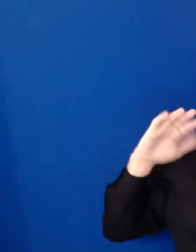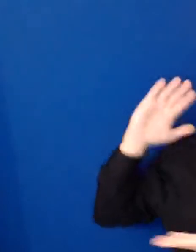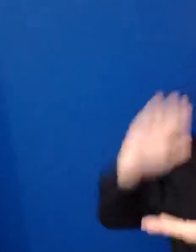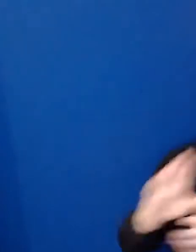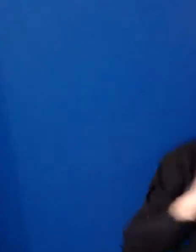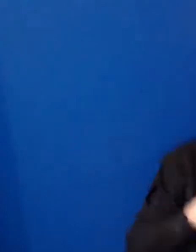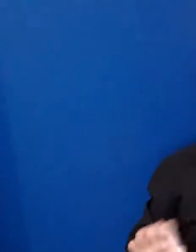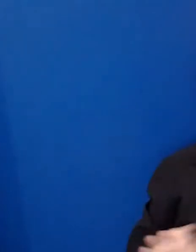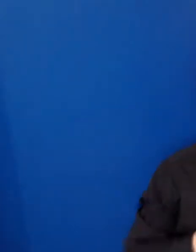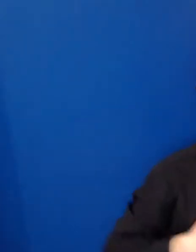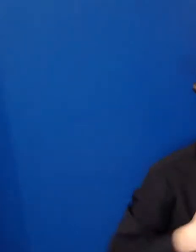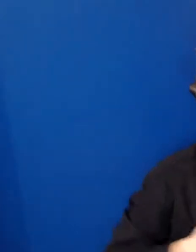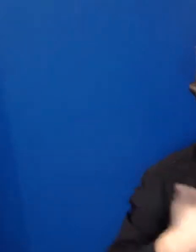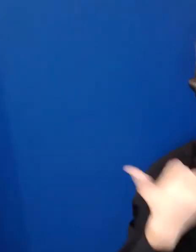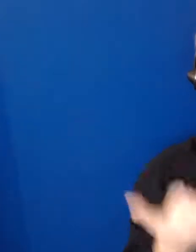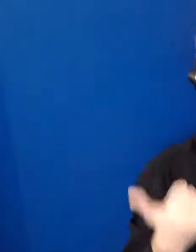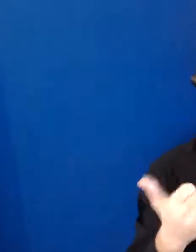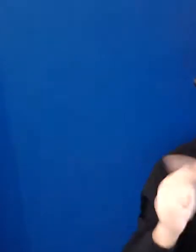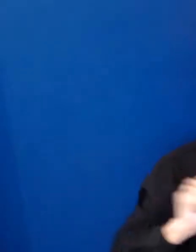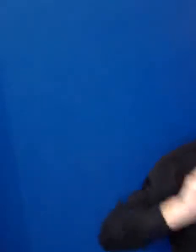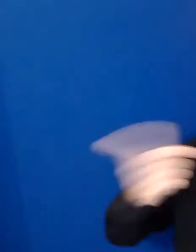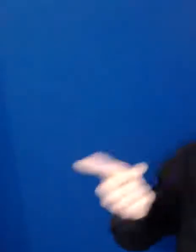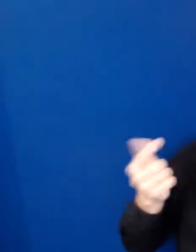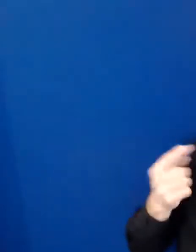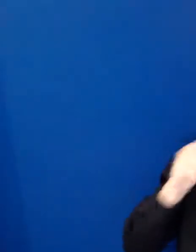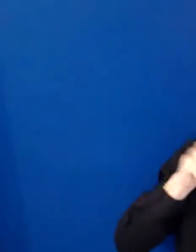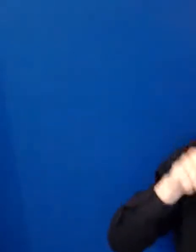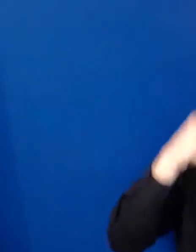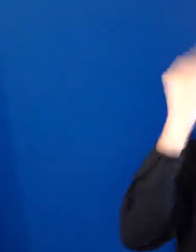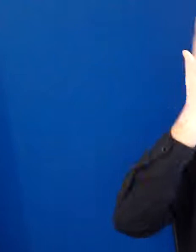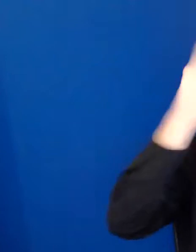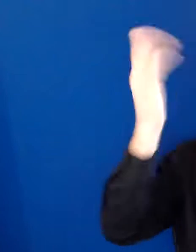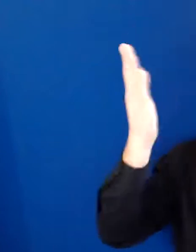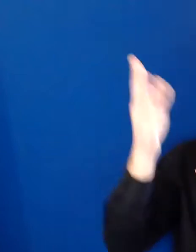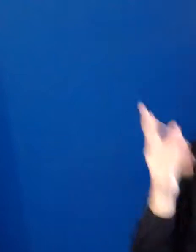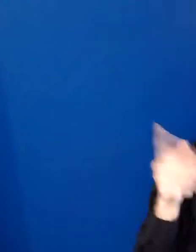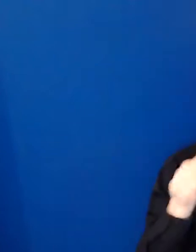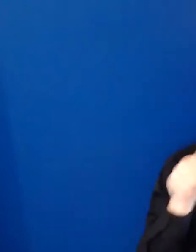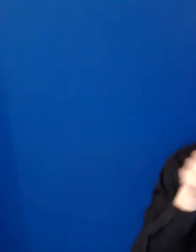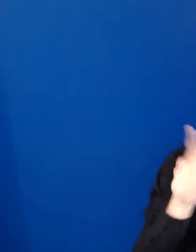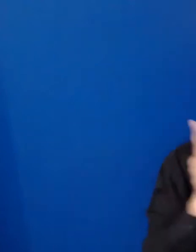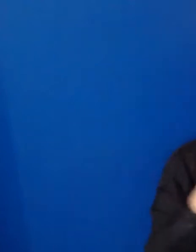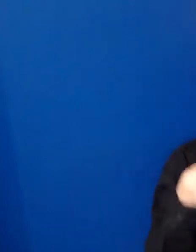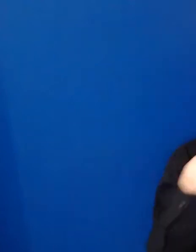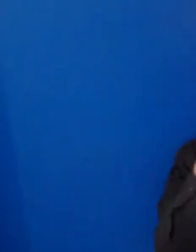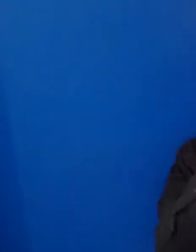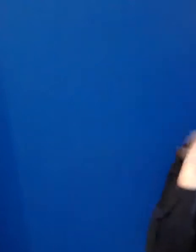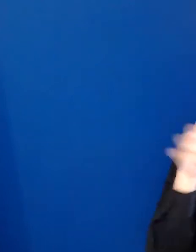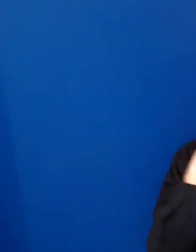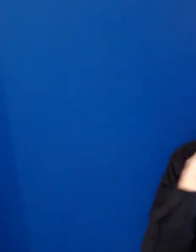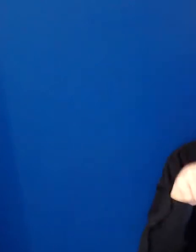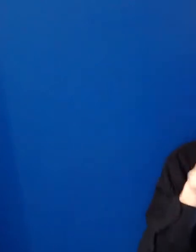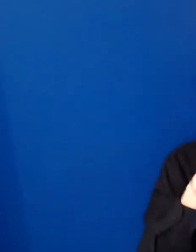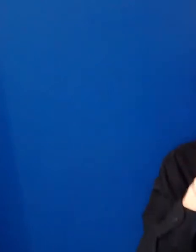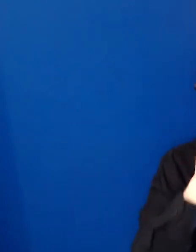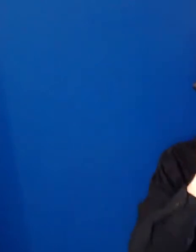clearly. Now I'm going to pass it to your presenters, but first I'm going to tell you a little bit about them. Shelly Simmons